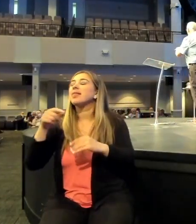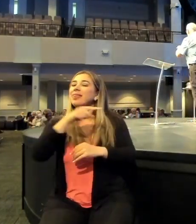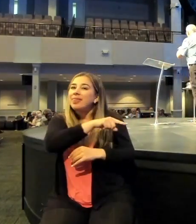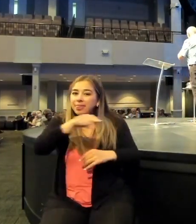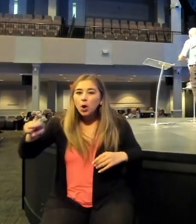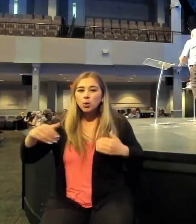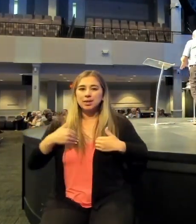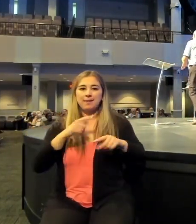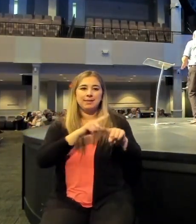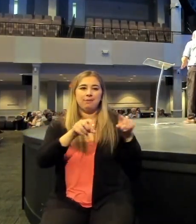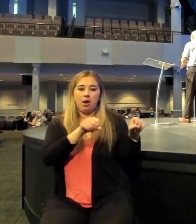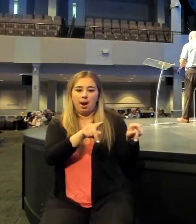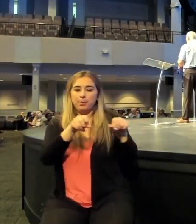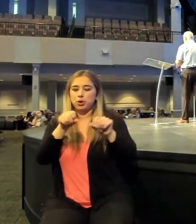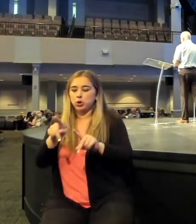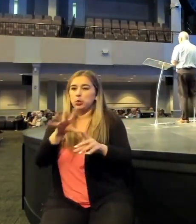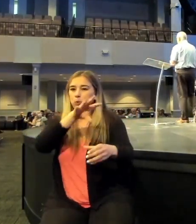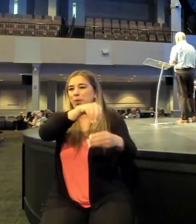provide opportunities.